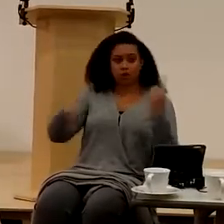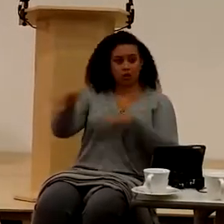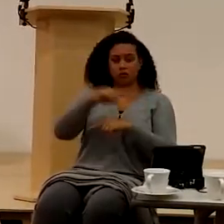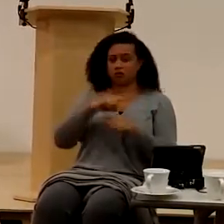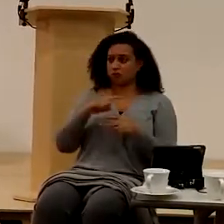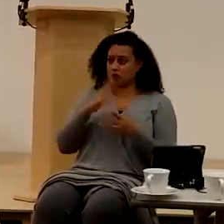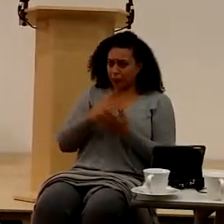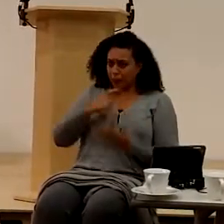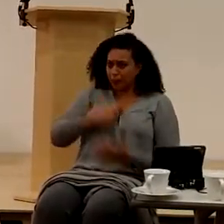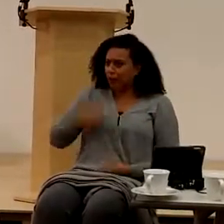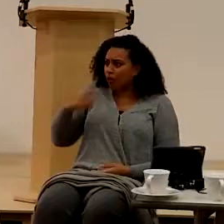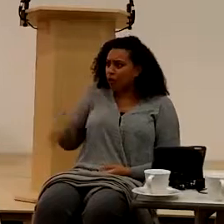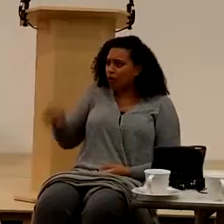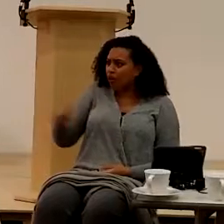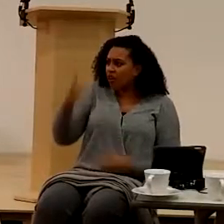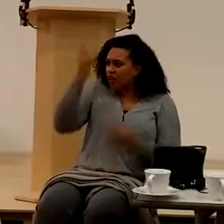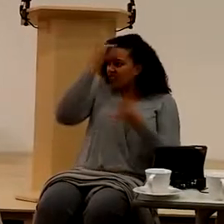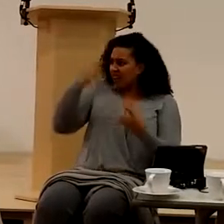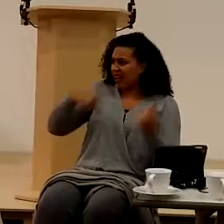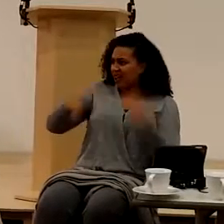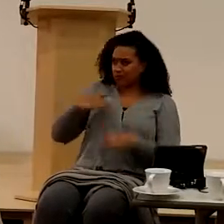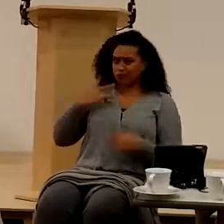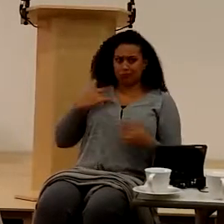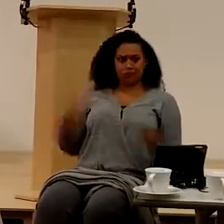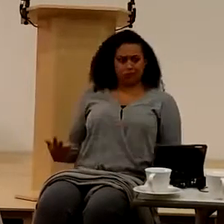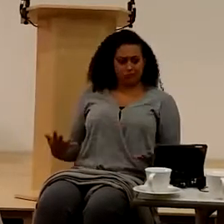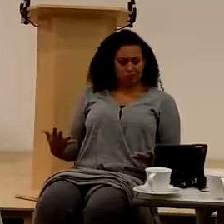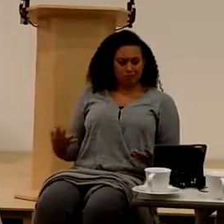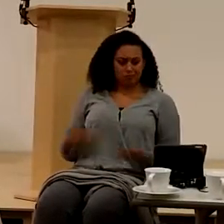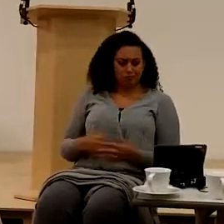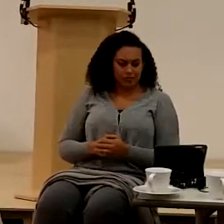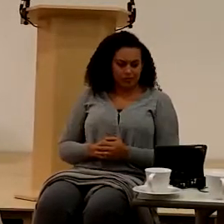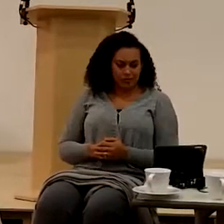exist. Like racism and sexism,